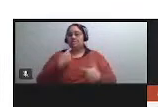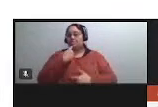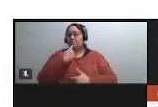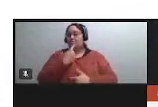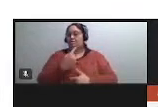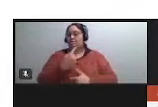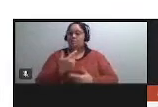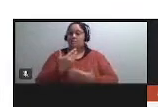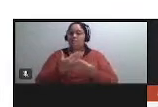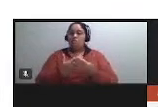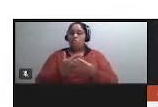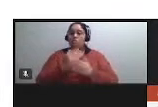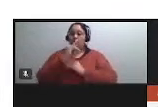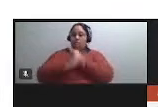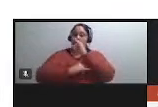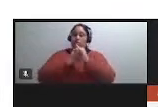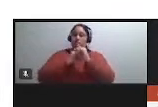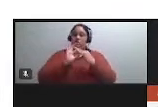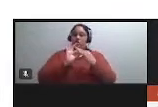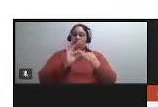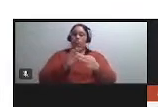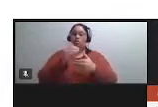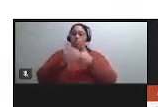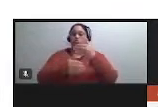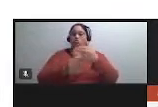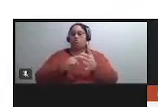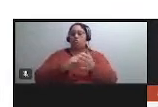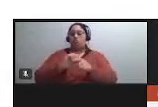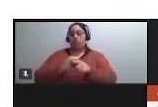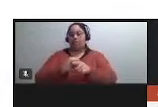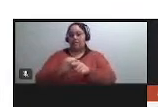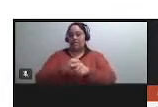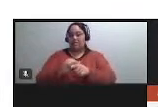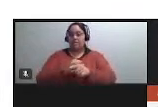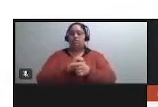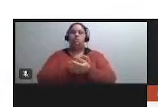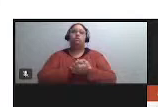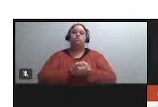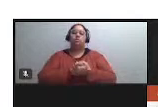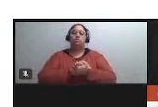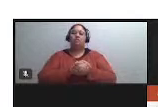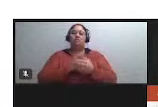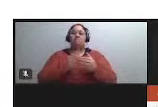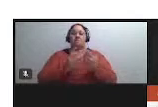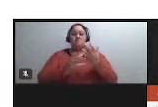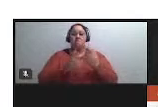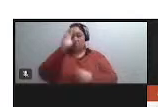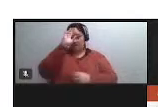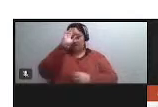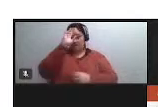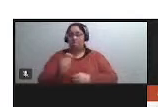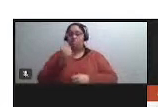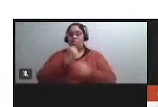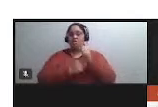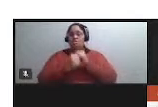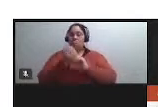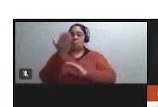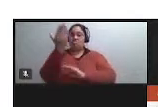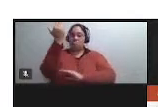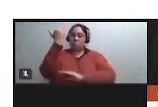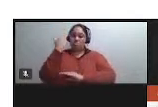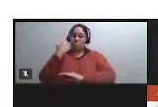in terms of the international relations and protocol training, members will maybe remember a couple of years